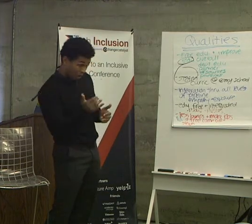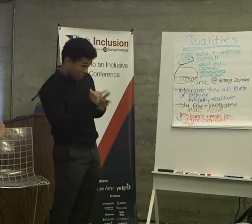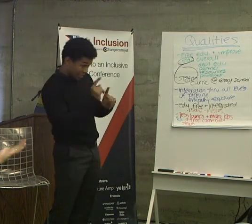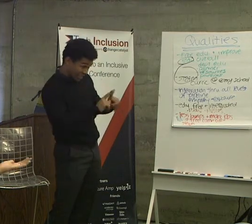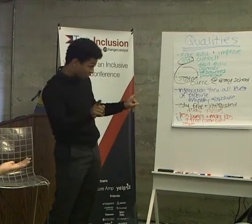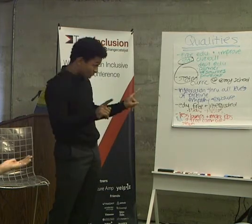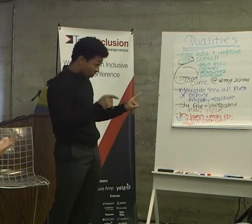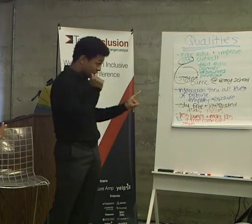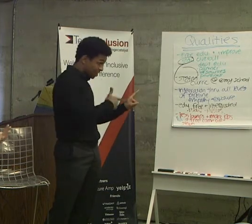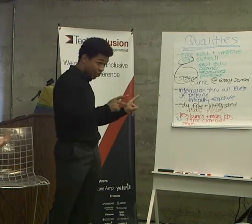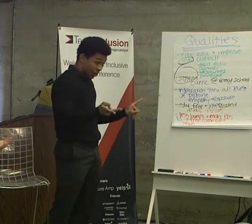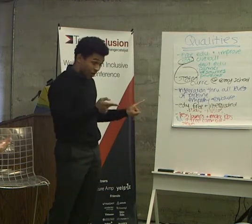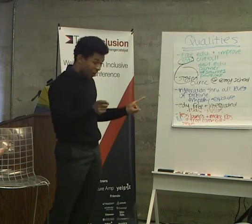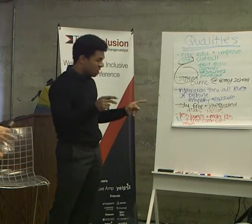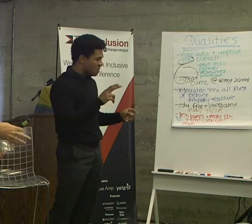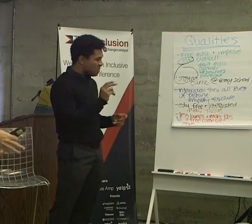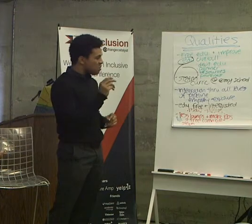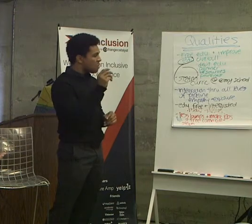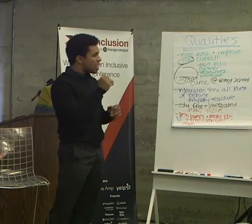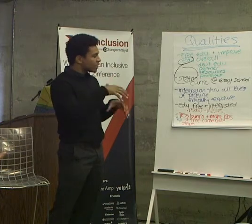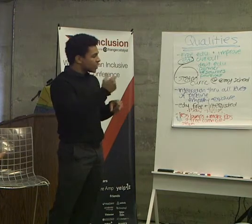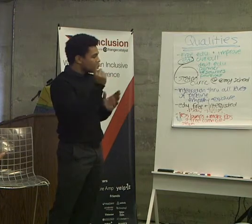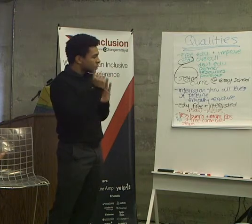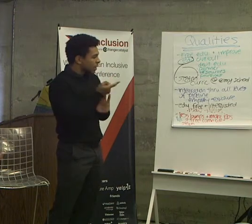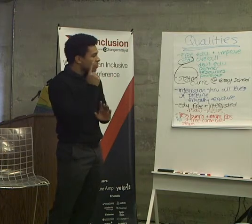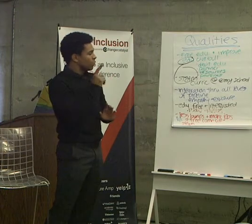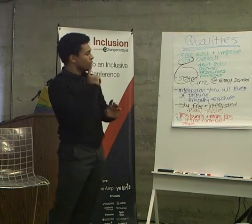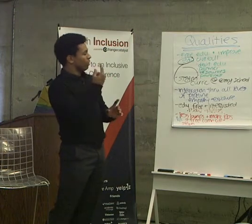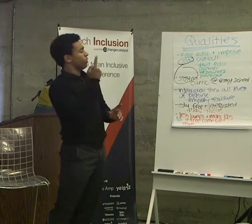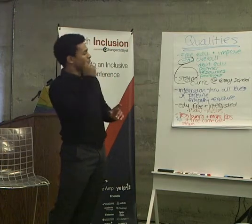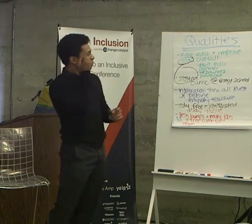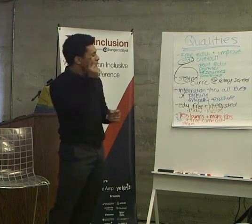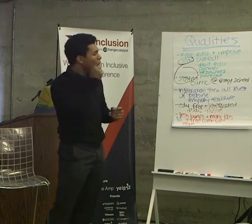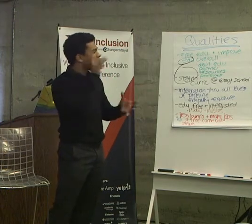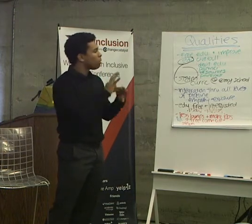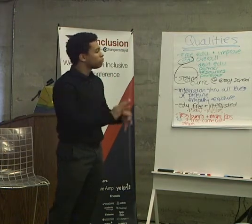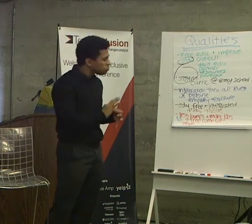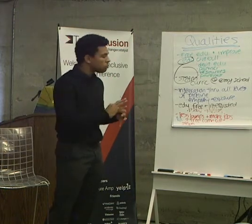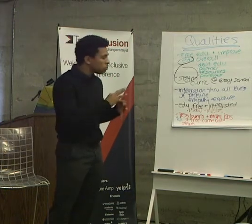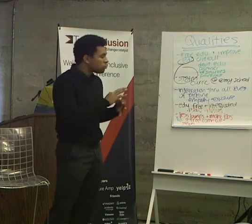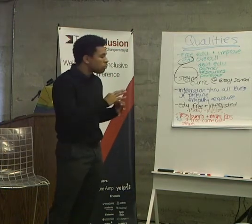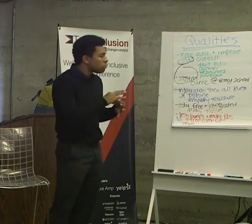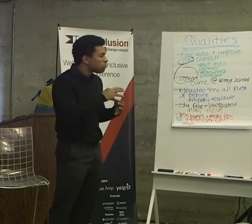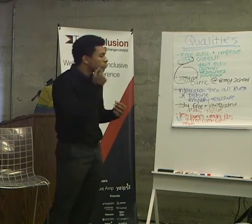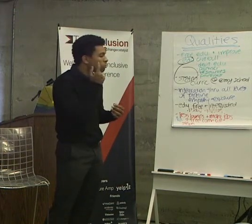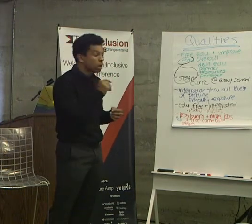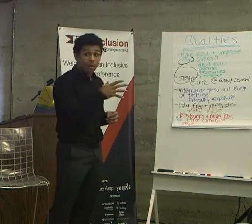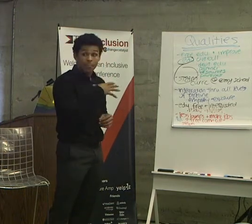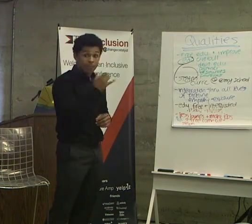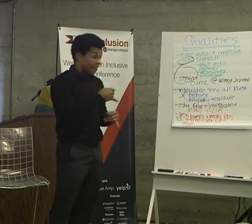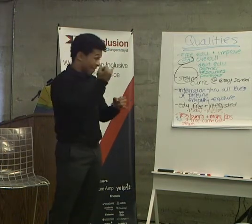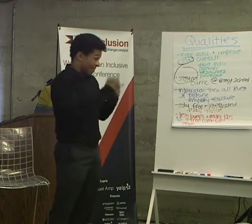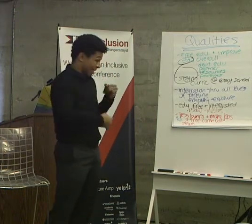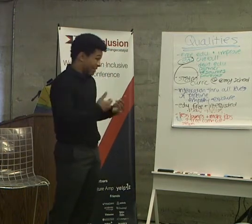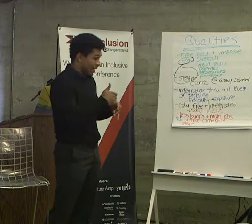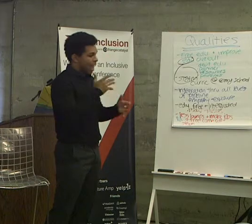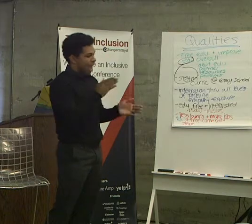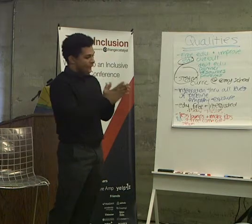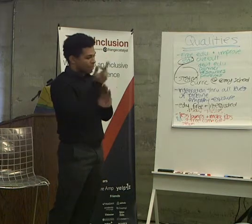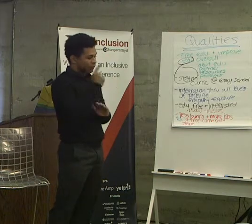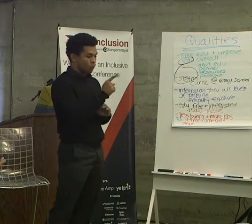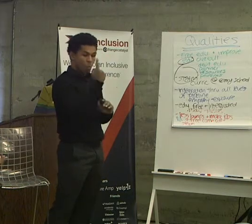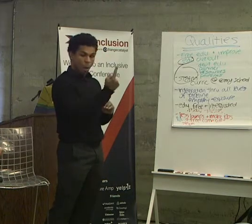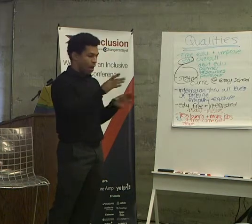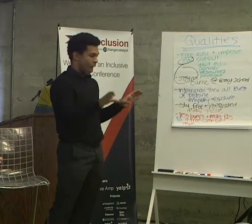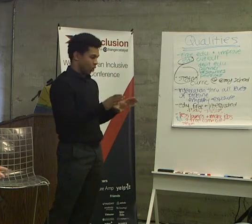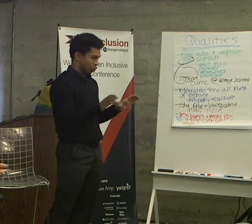and we have to frame it so that they understand that this is really connected to them. And the last thing is ask for one action. So people